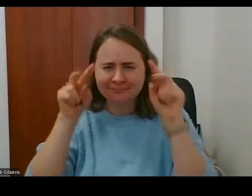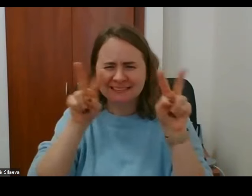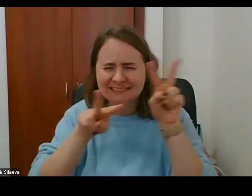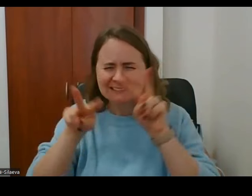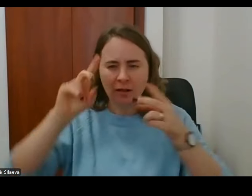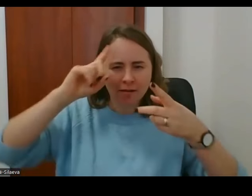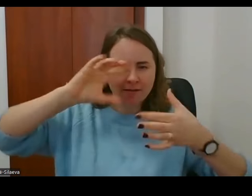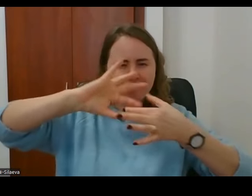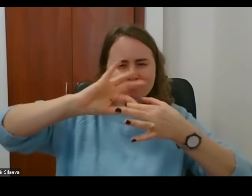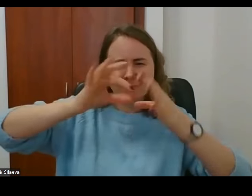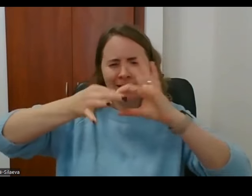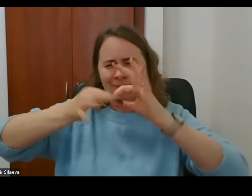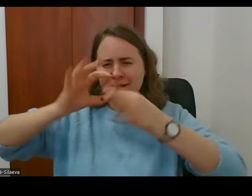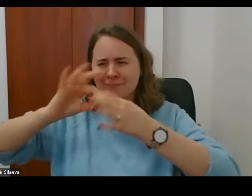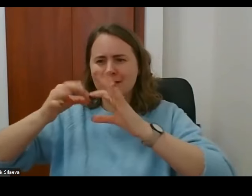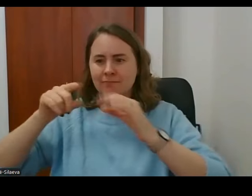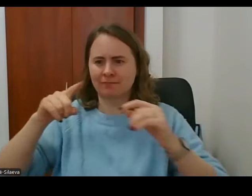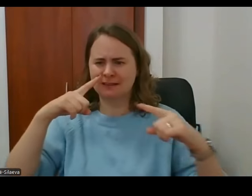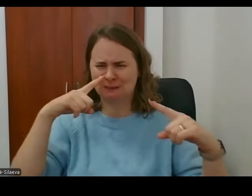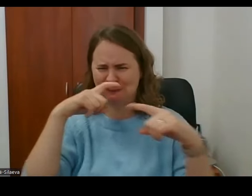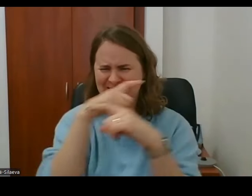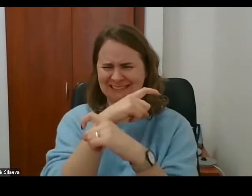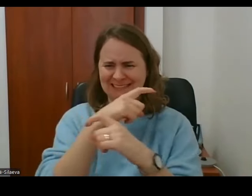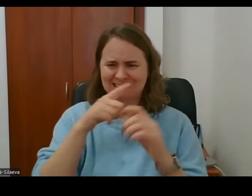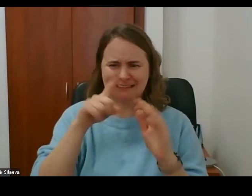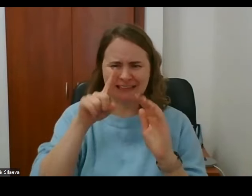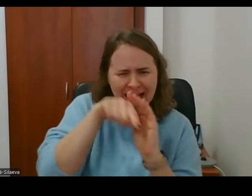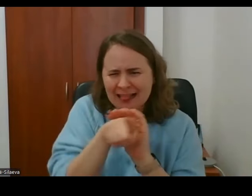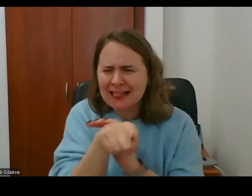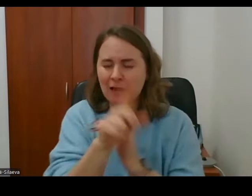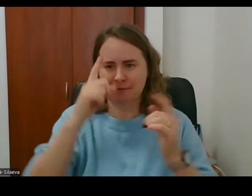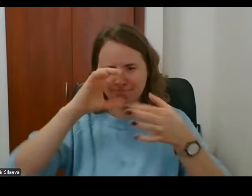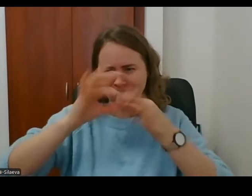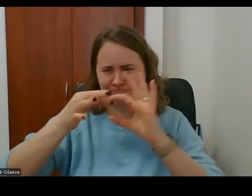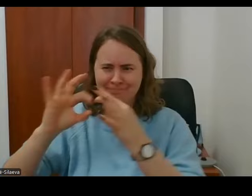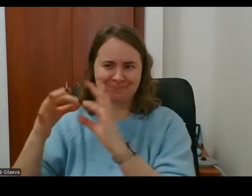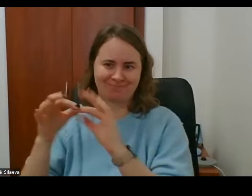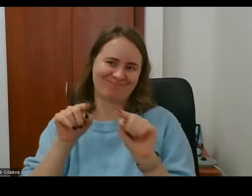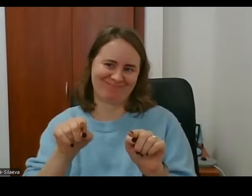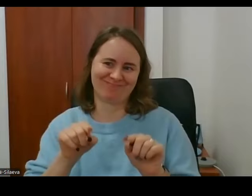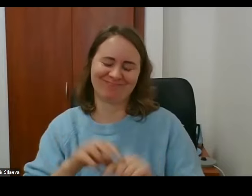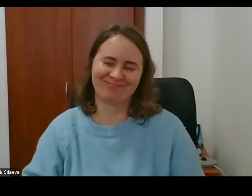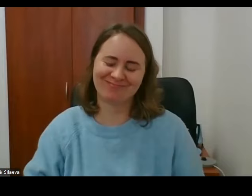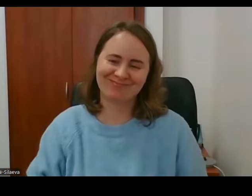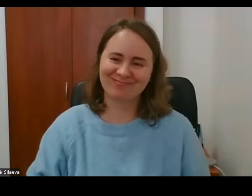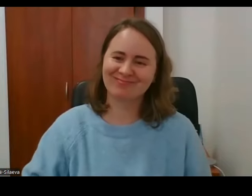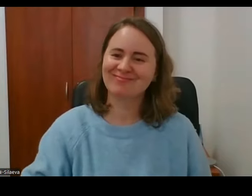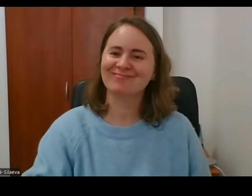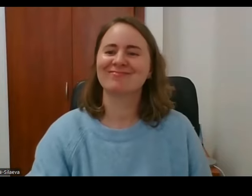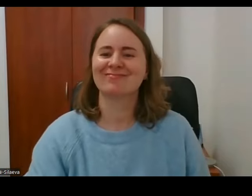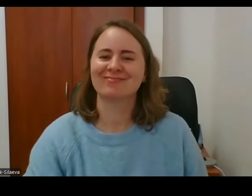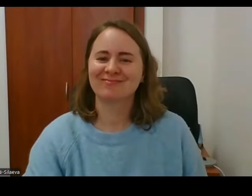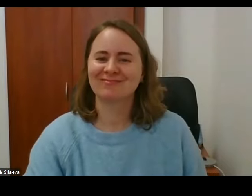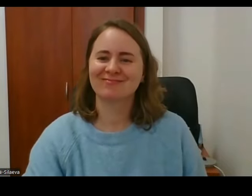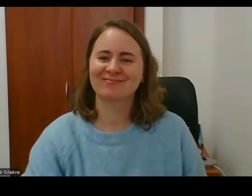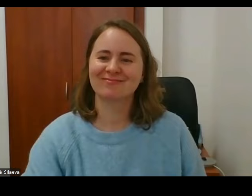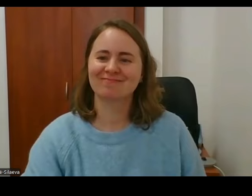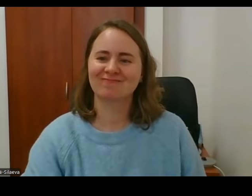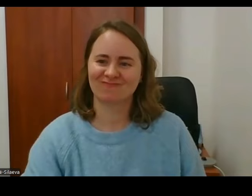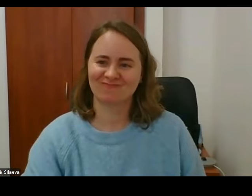the topic really require from you to make some connections, to think deeper, not just to, but also